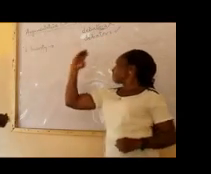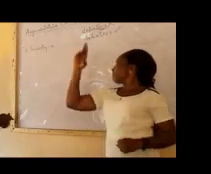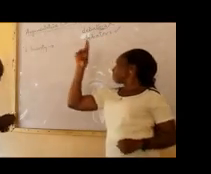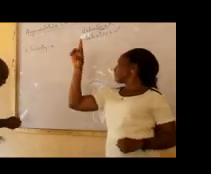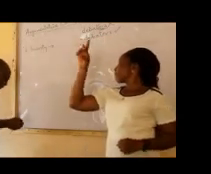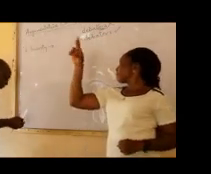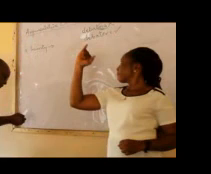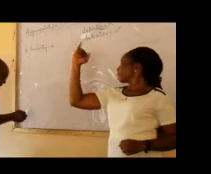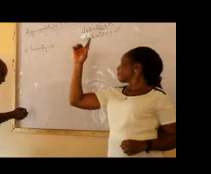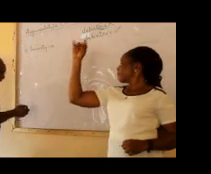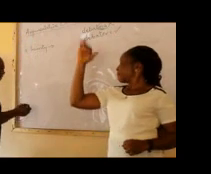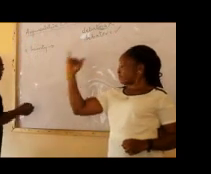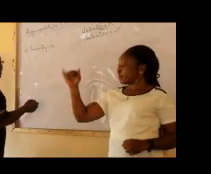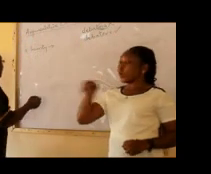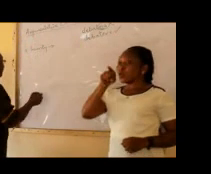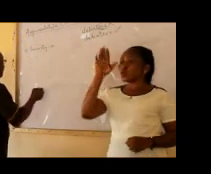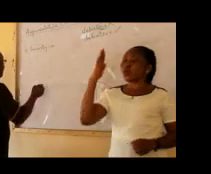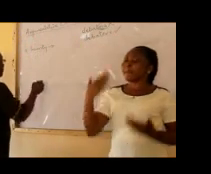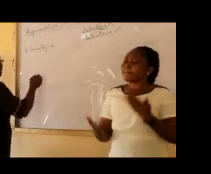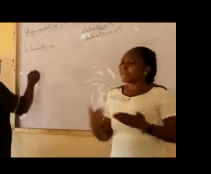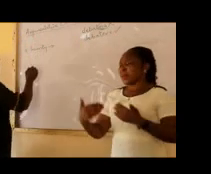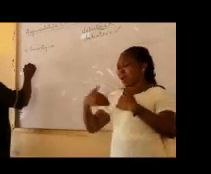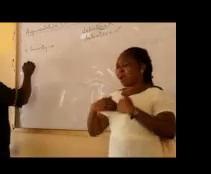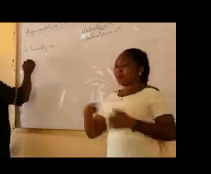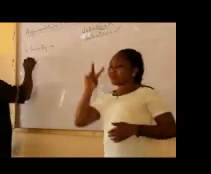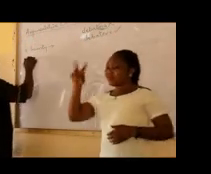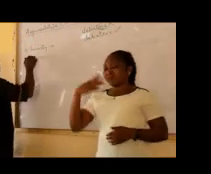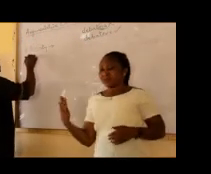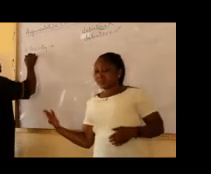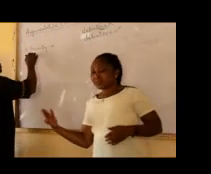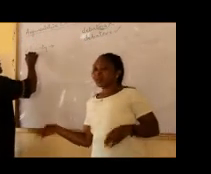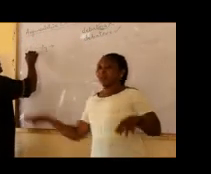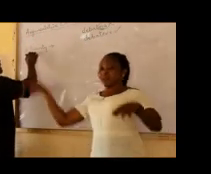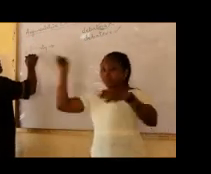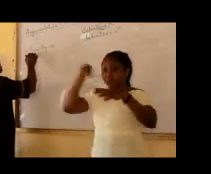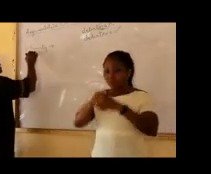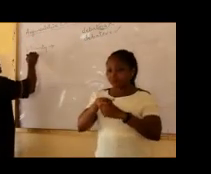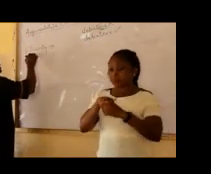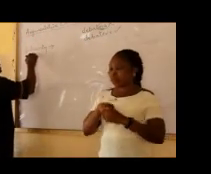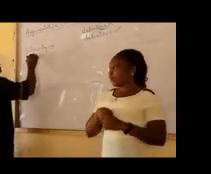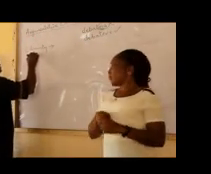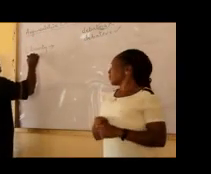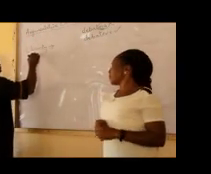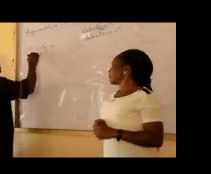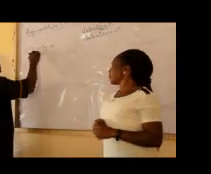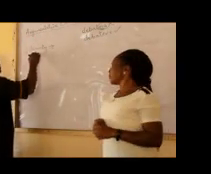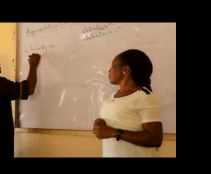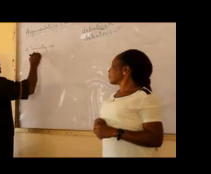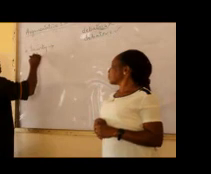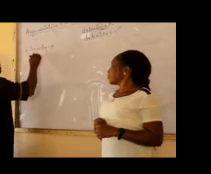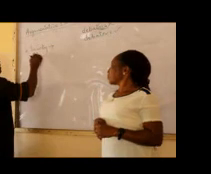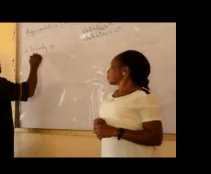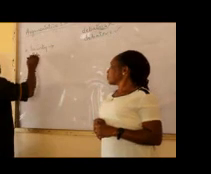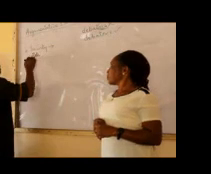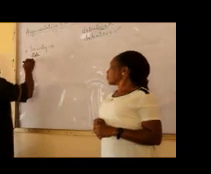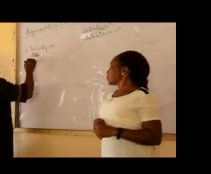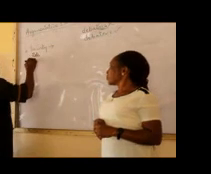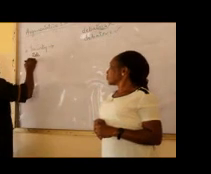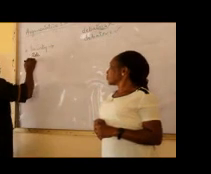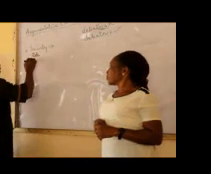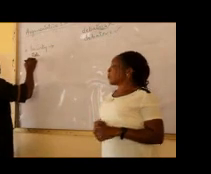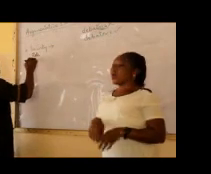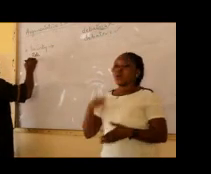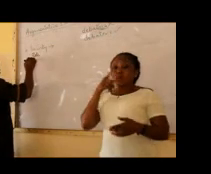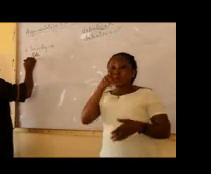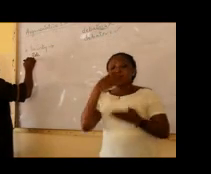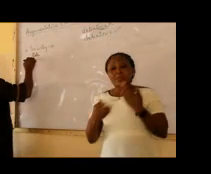you might have two things involved. You might have a robbery, and